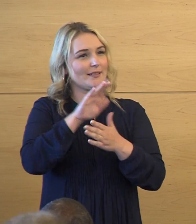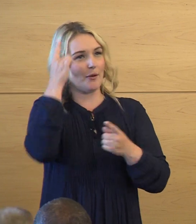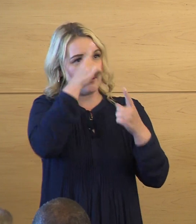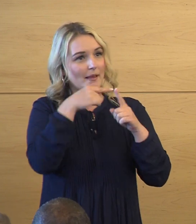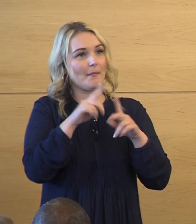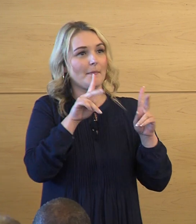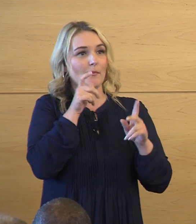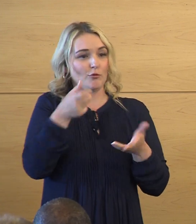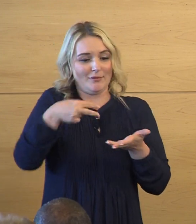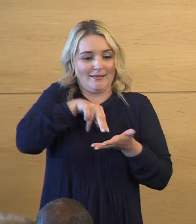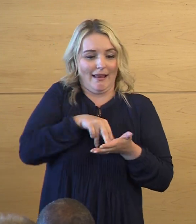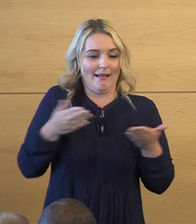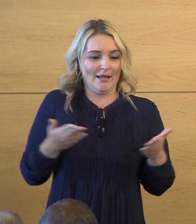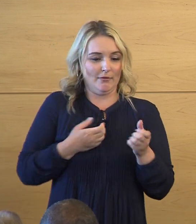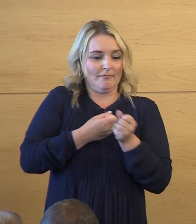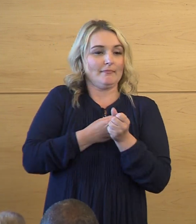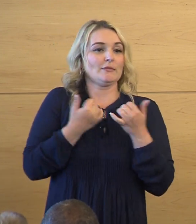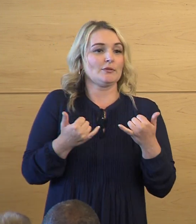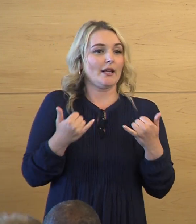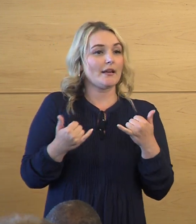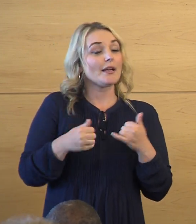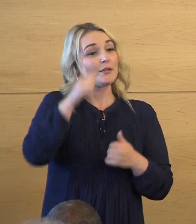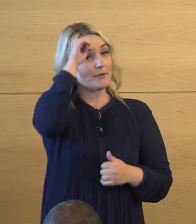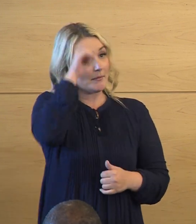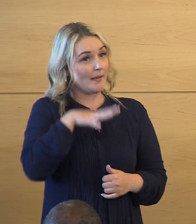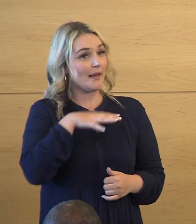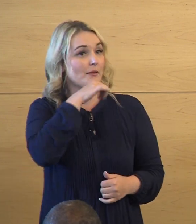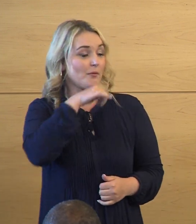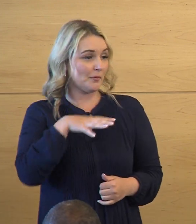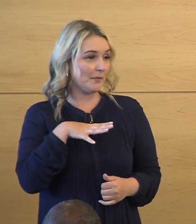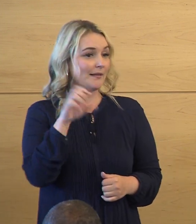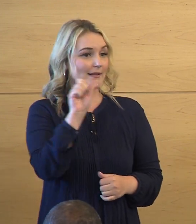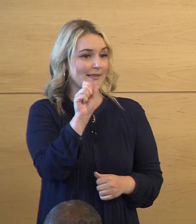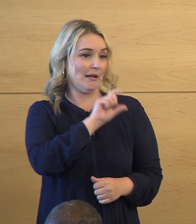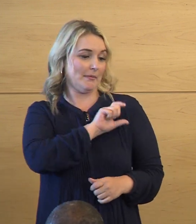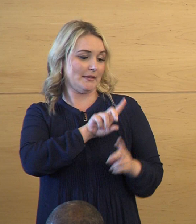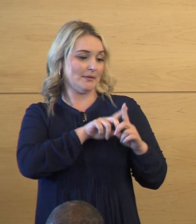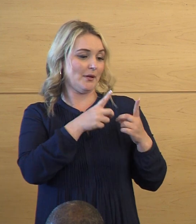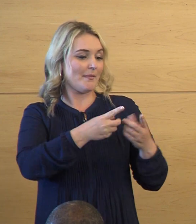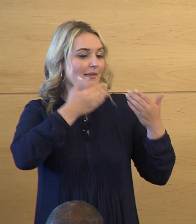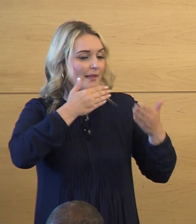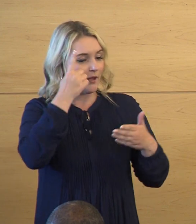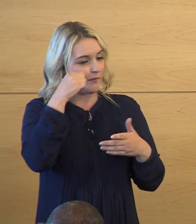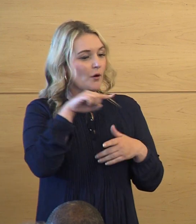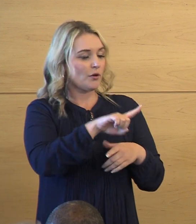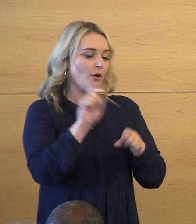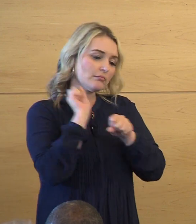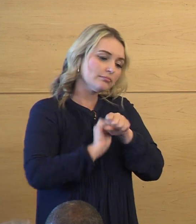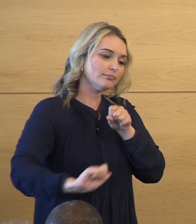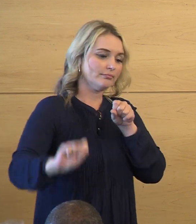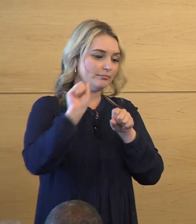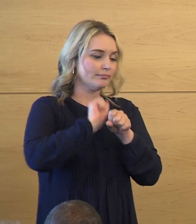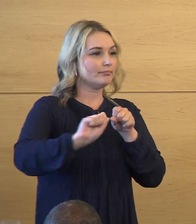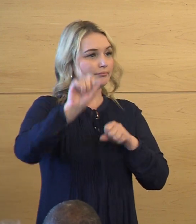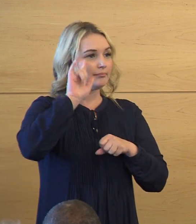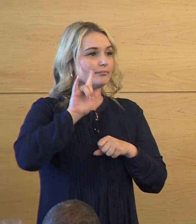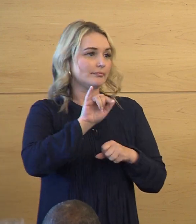today. To the men and women of the Seattle Police Department, thank you for your tireless commitment.